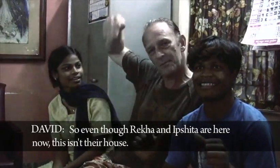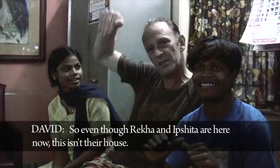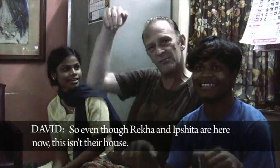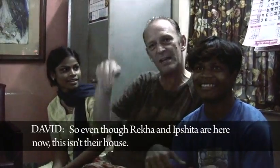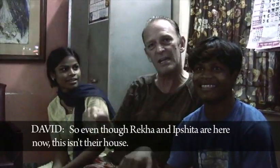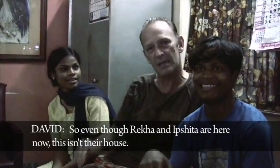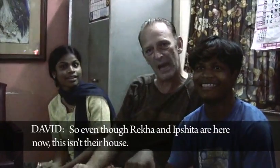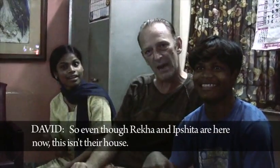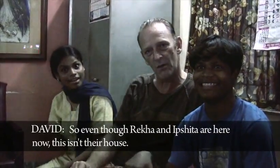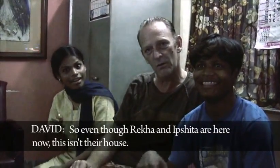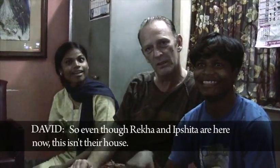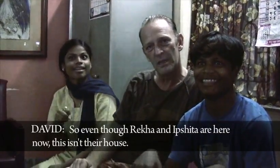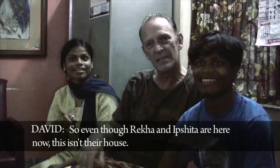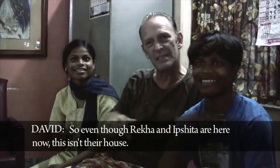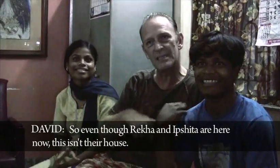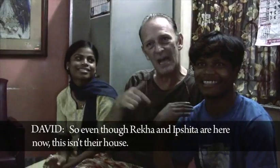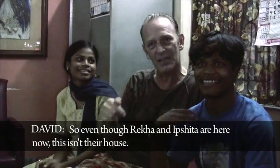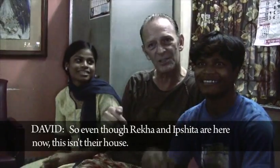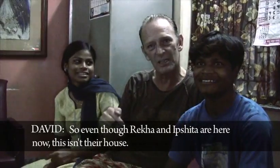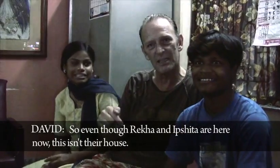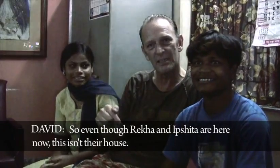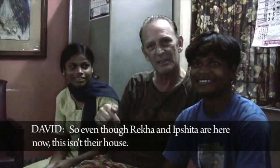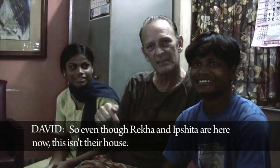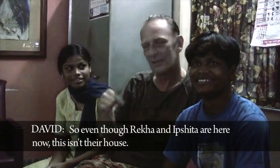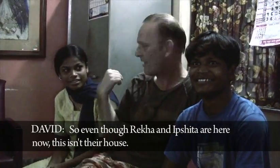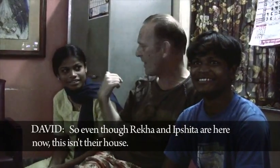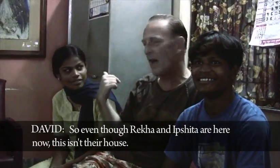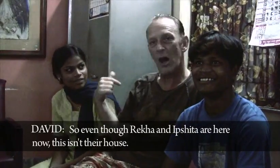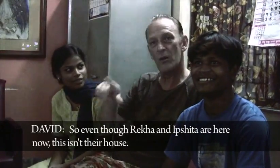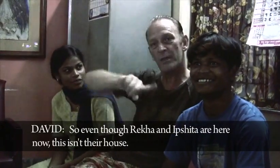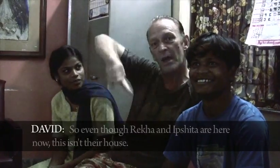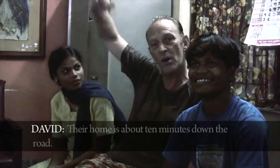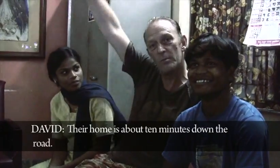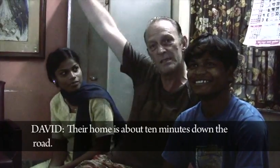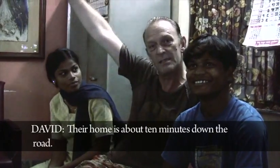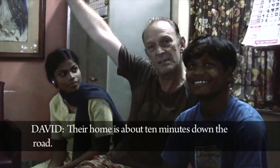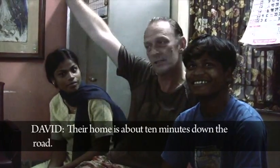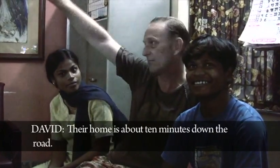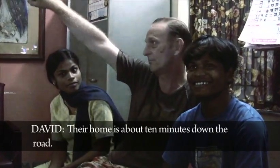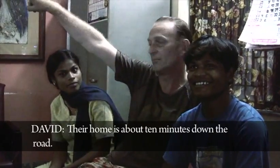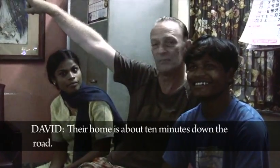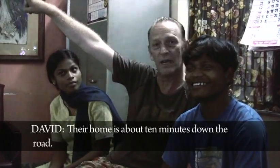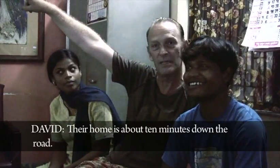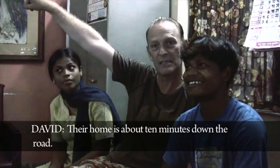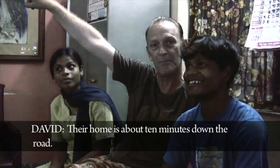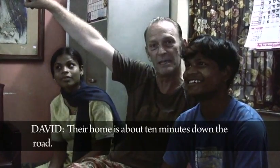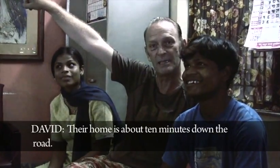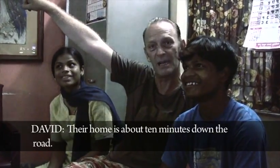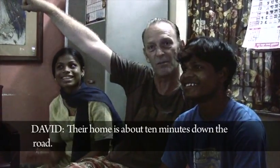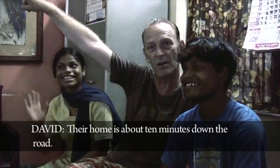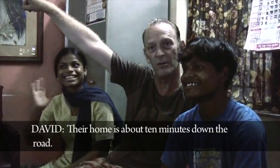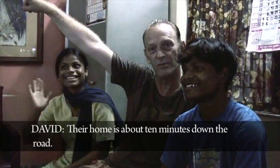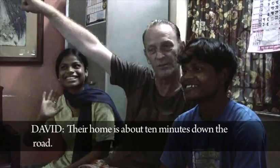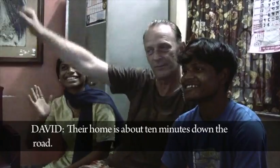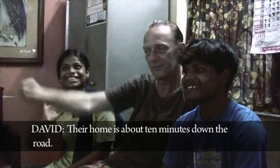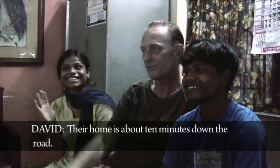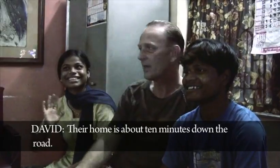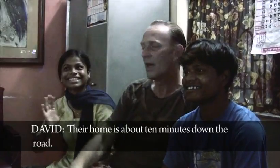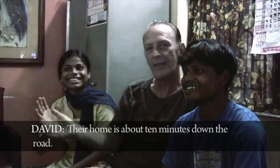are here now, this isn't actually their home. Their home is like 10 minutes down the road. And they've come